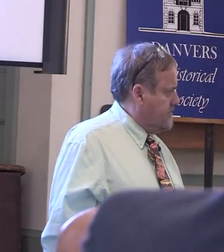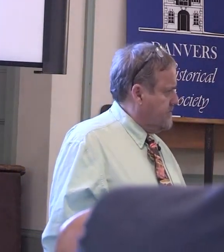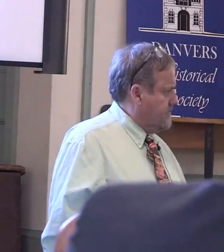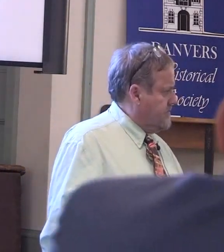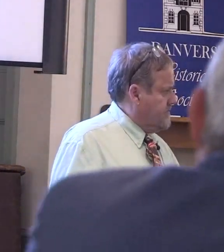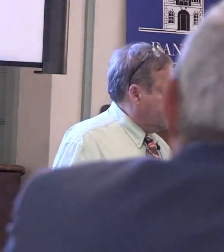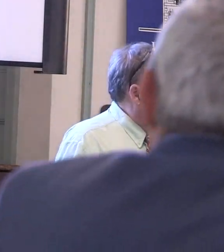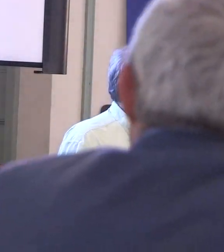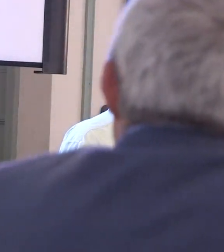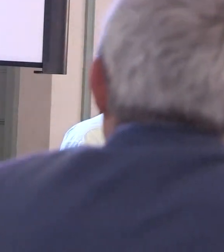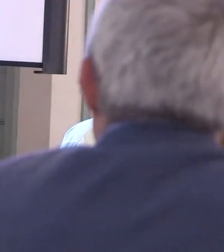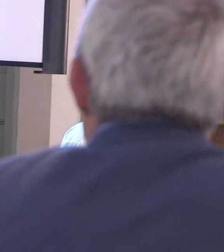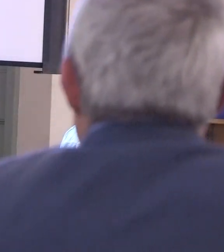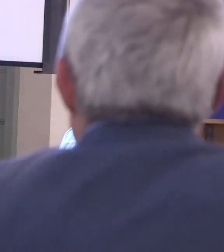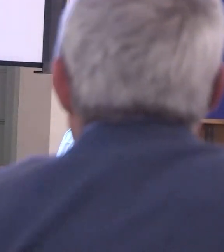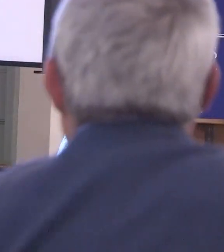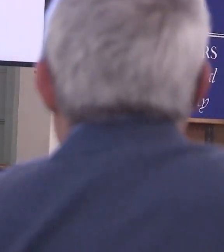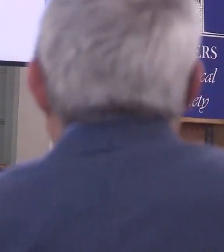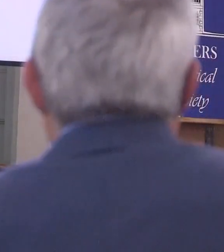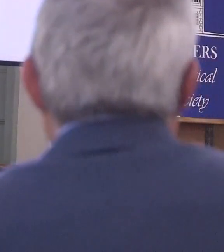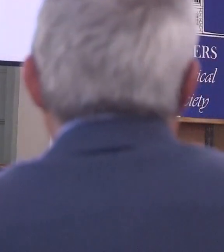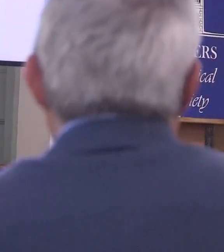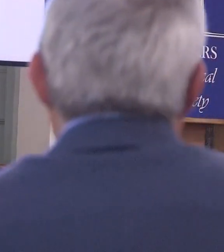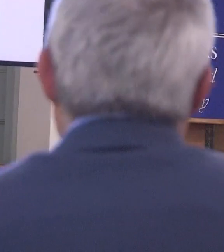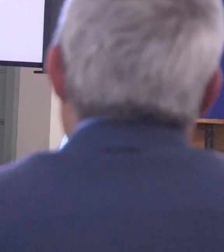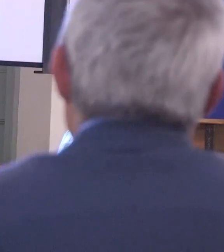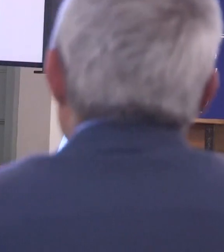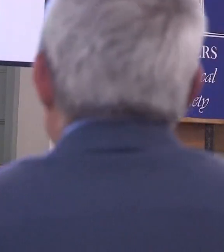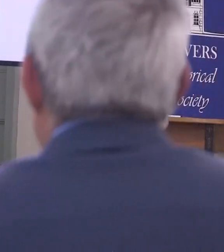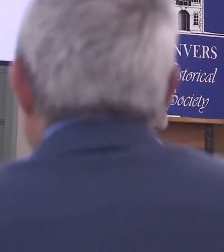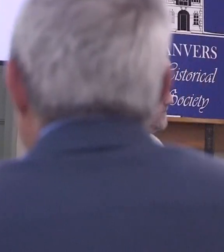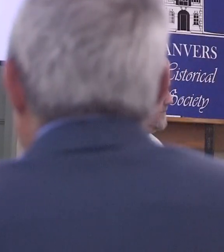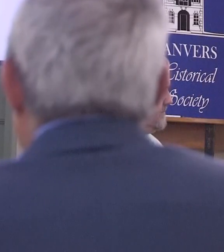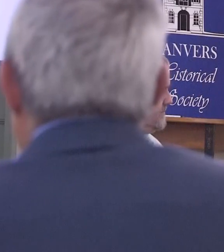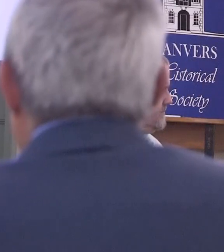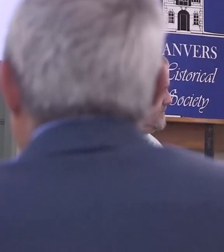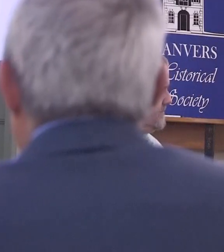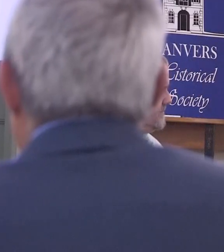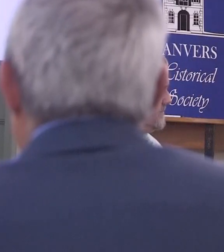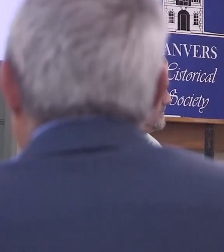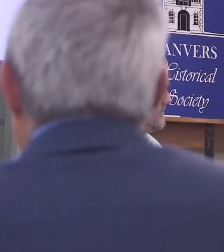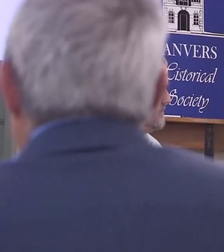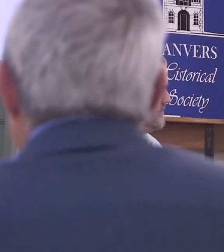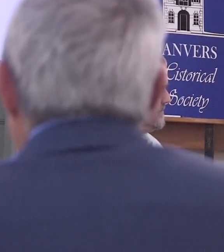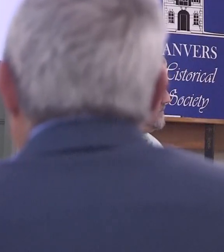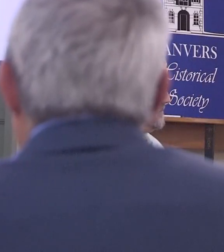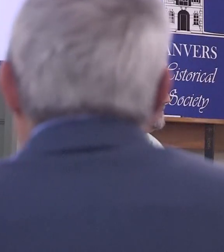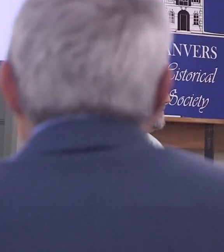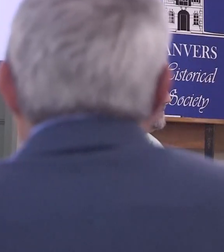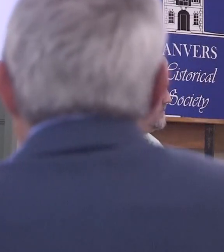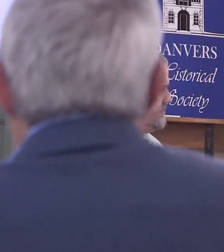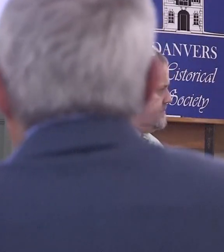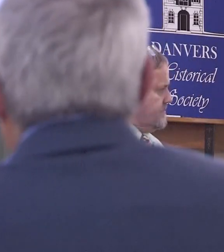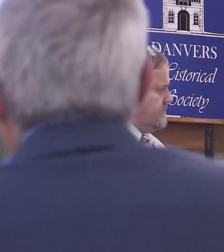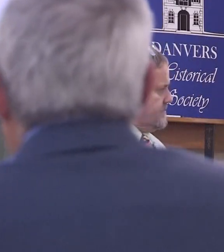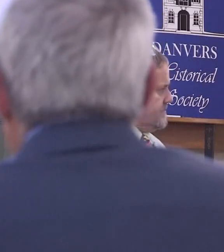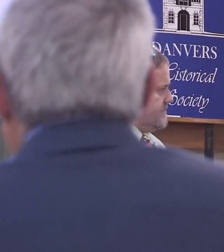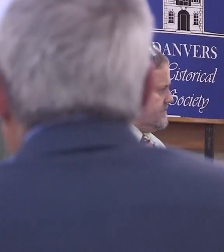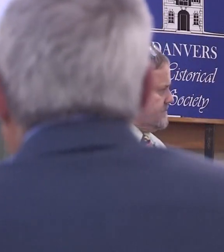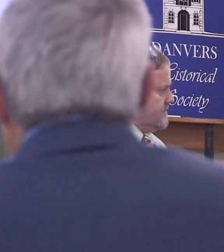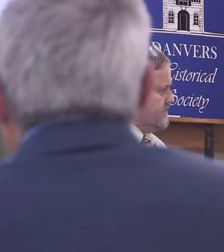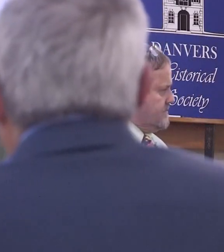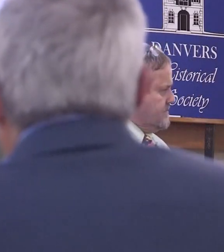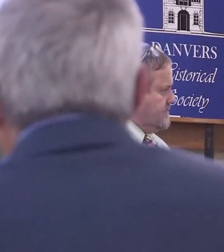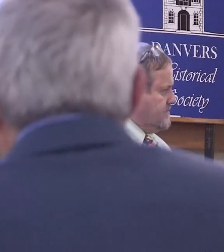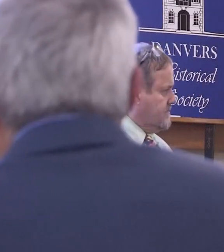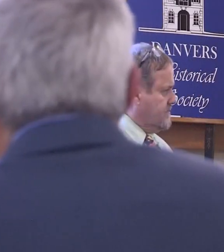because this is the main reason I really asked if you could come tonight. I believe you